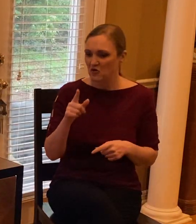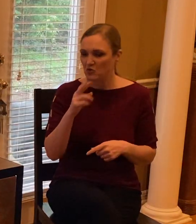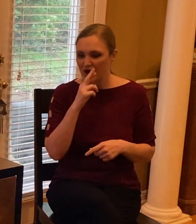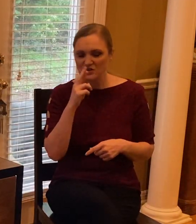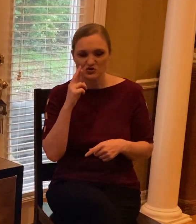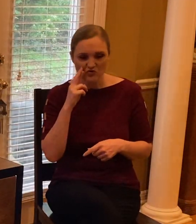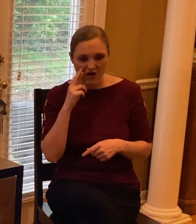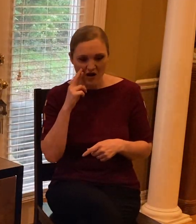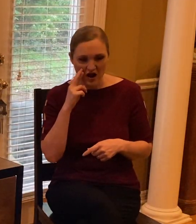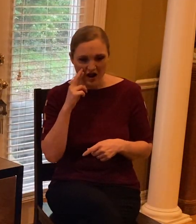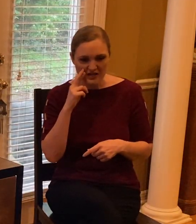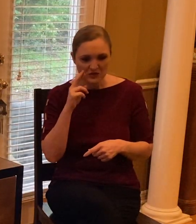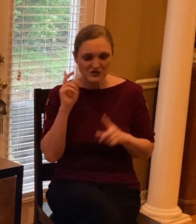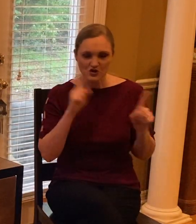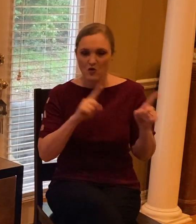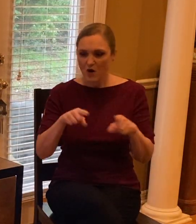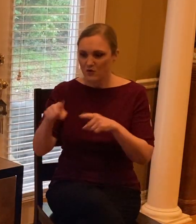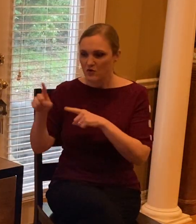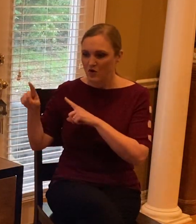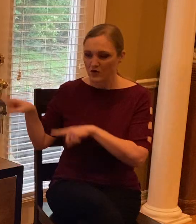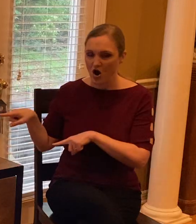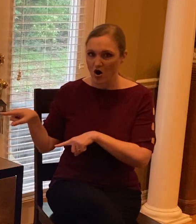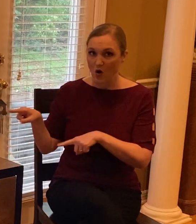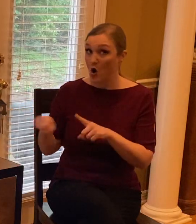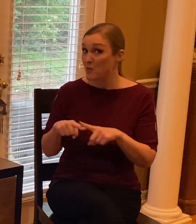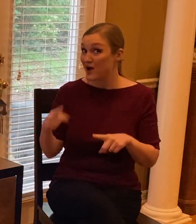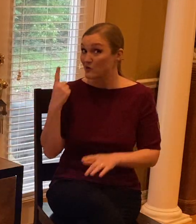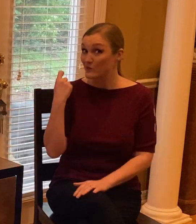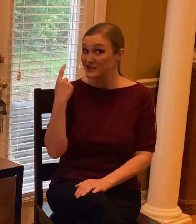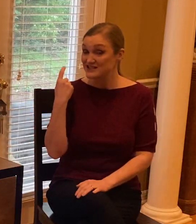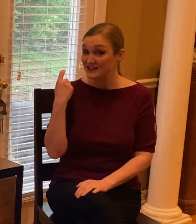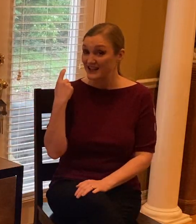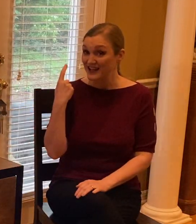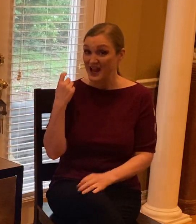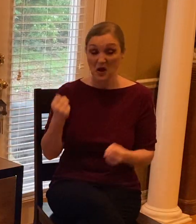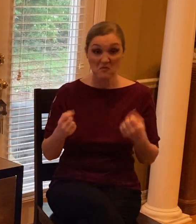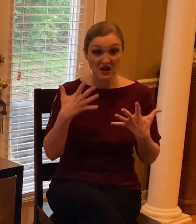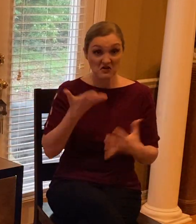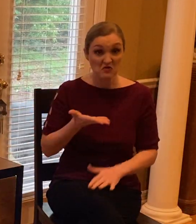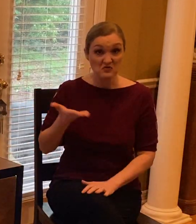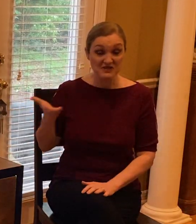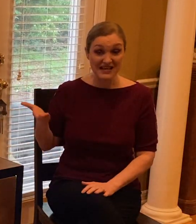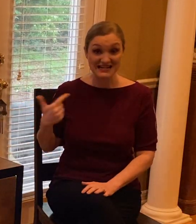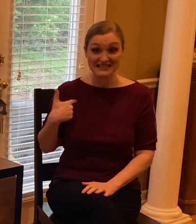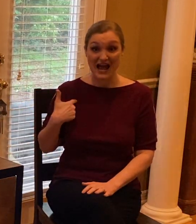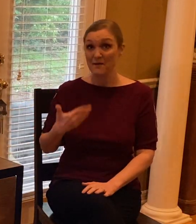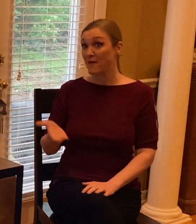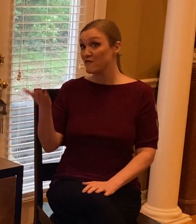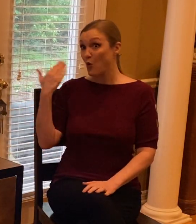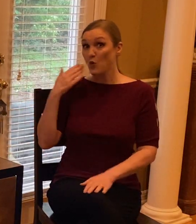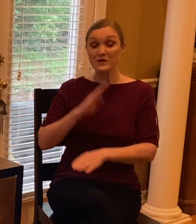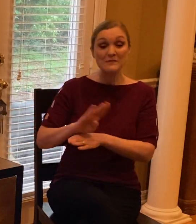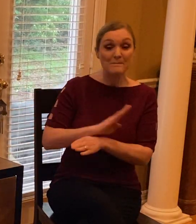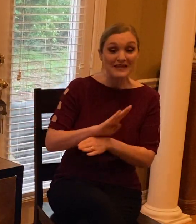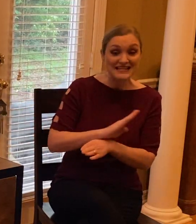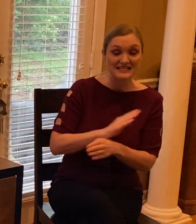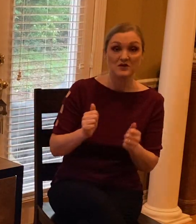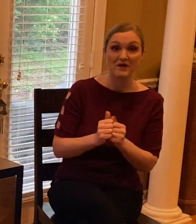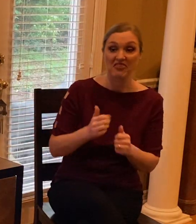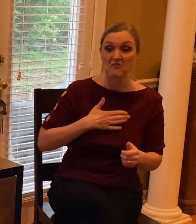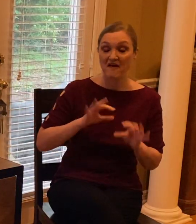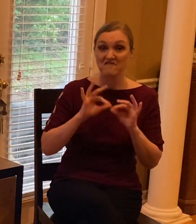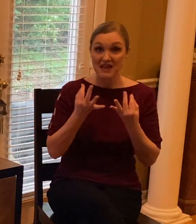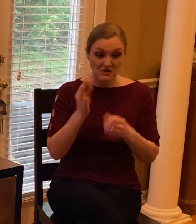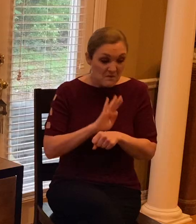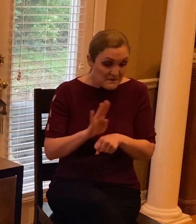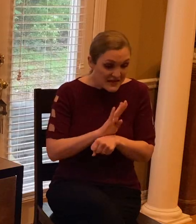And the reality in the last couple of months has been that many of those things that I was busy with, that our family was